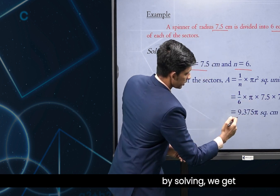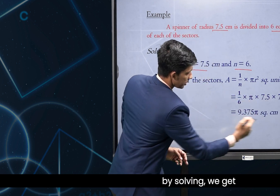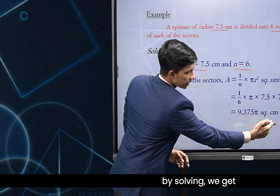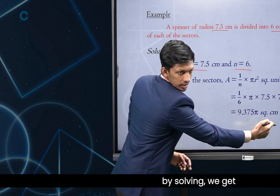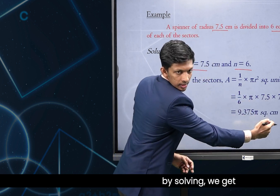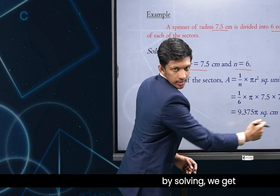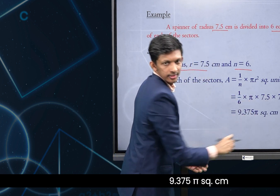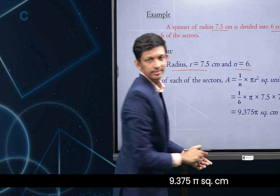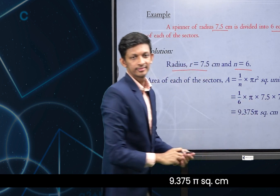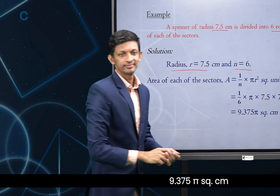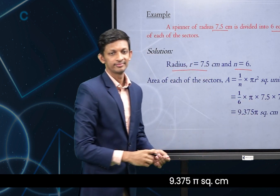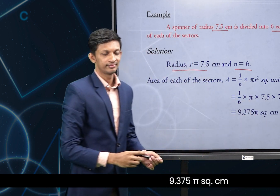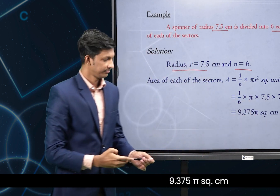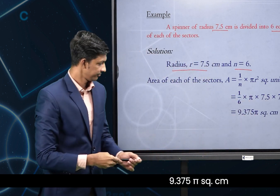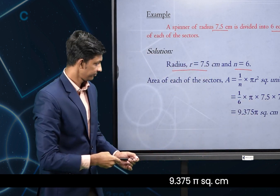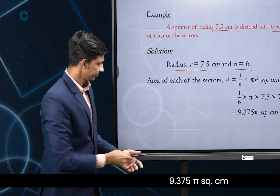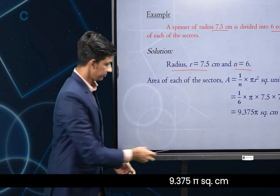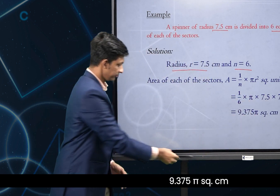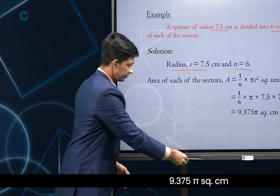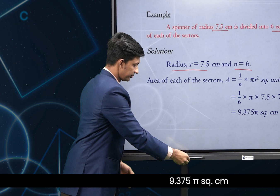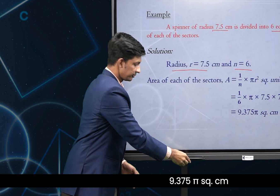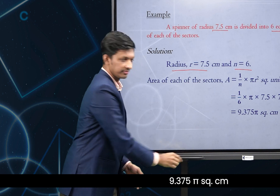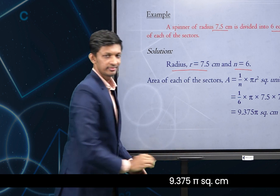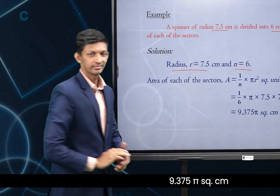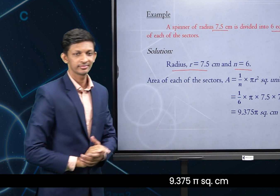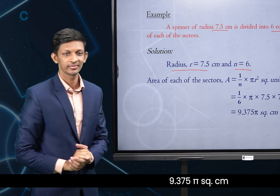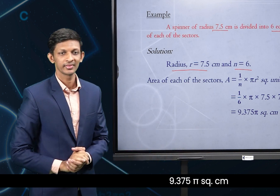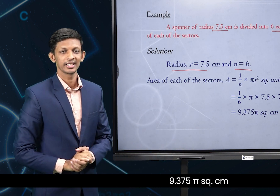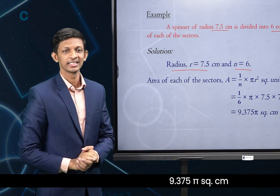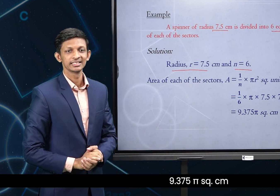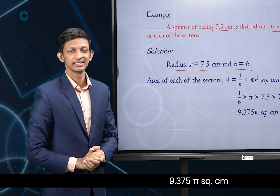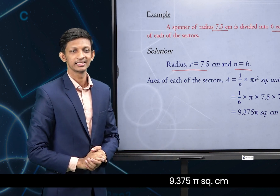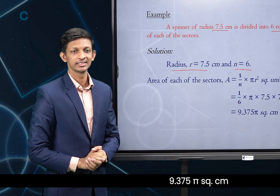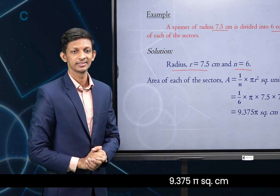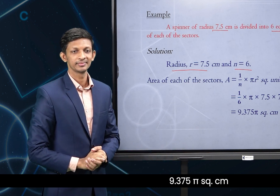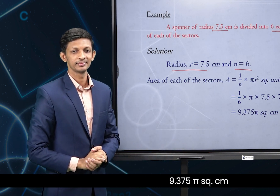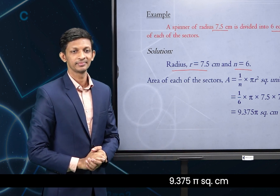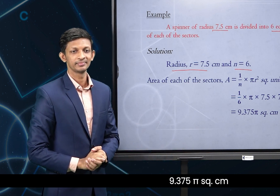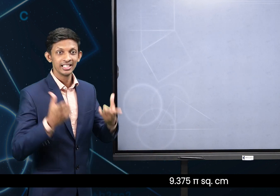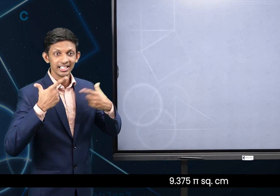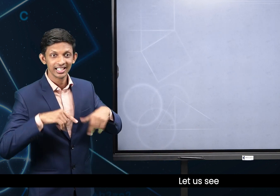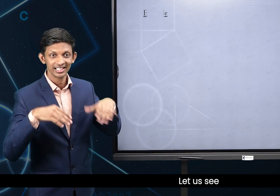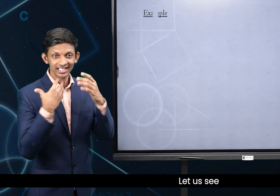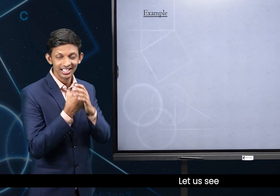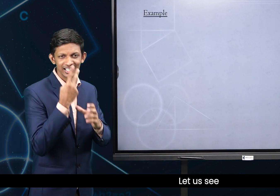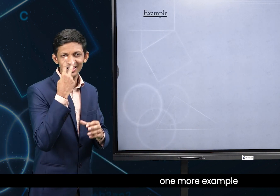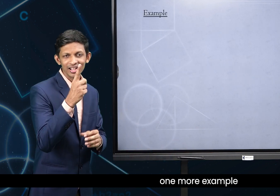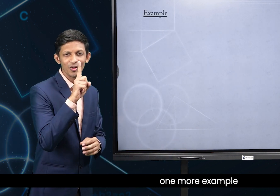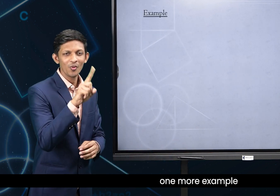By solving, we get 9.375 pi square centimeter. Let us see one more